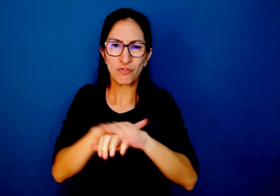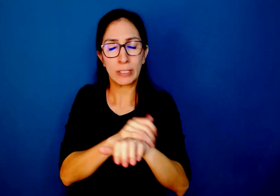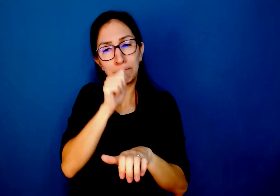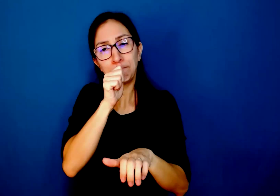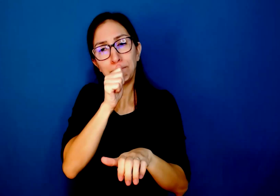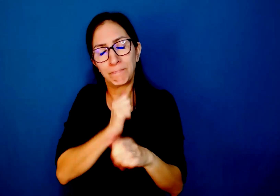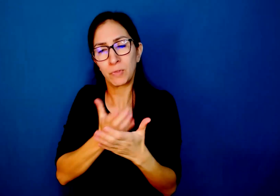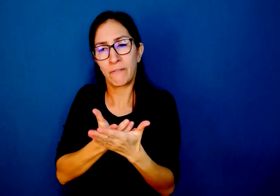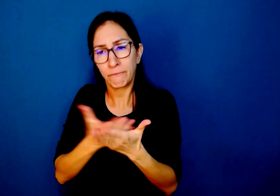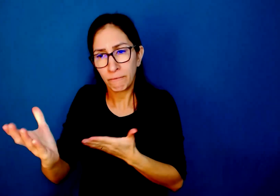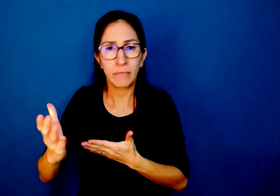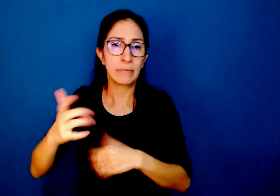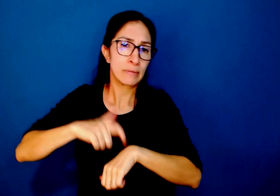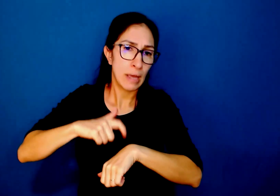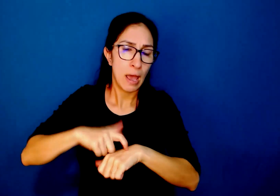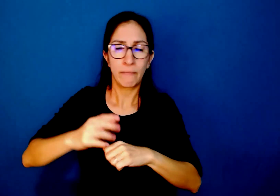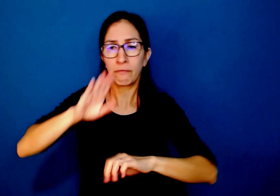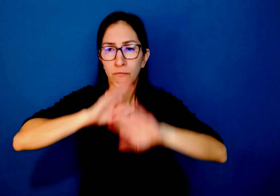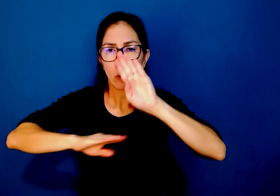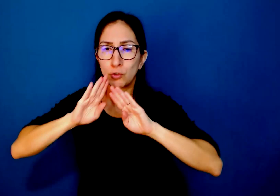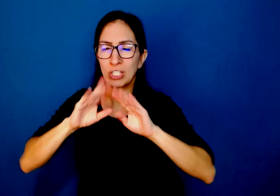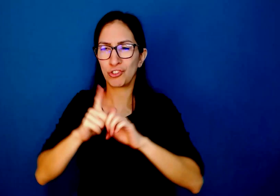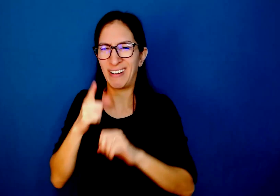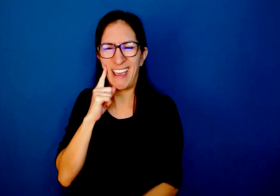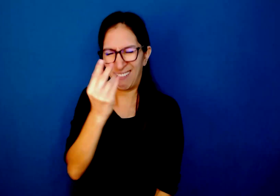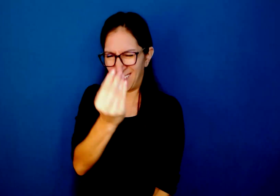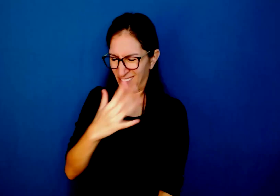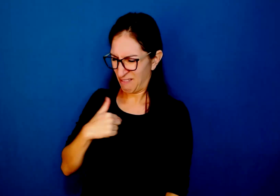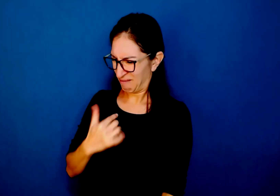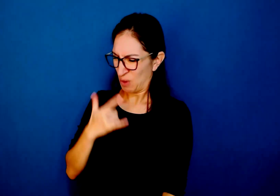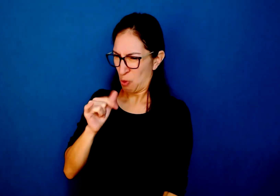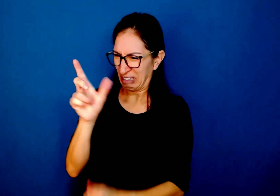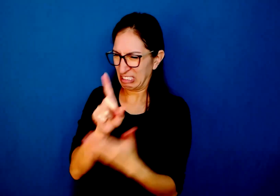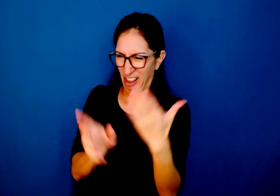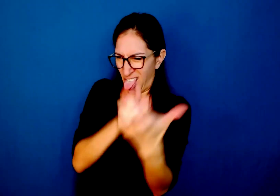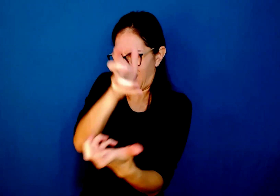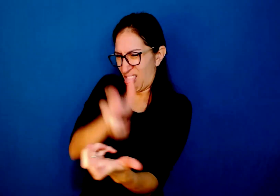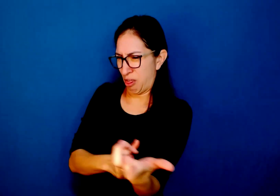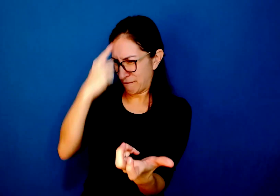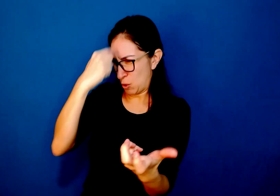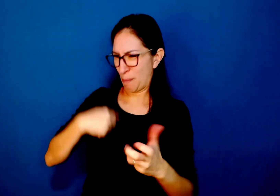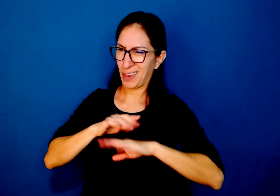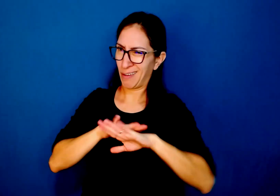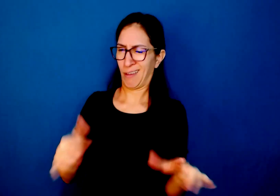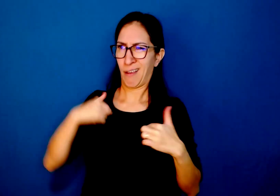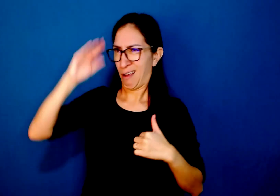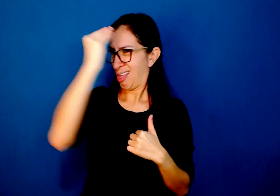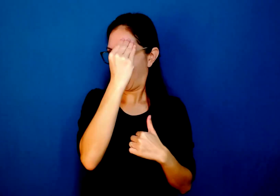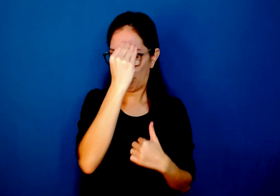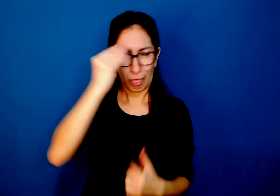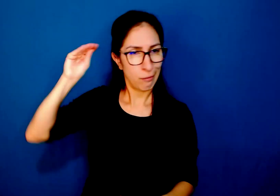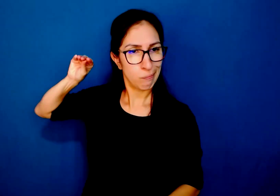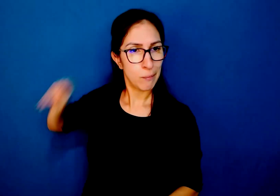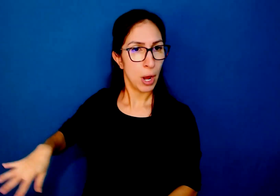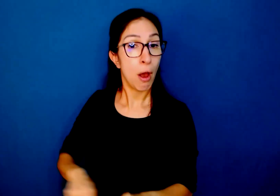people that the site wasn't really designed for their experience at all. Accessibility is not just a